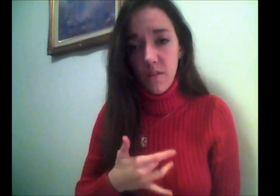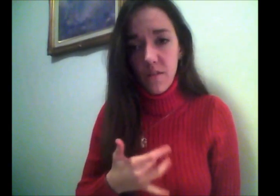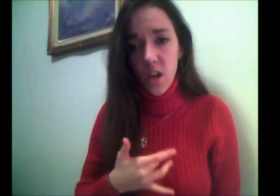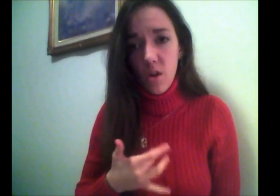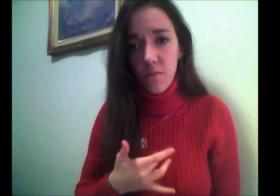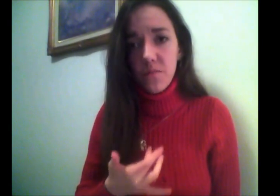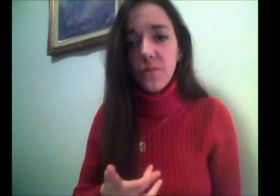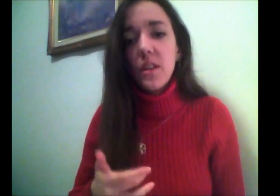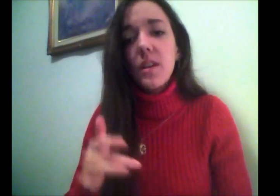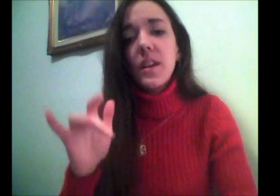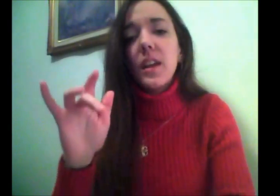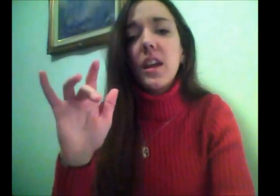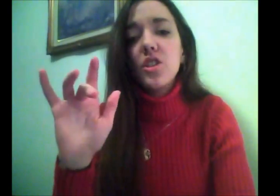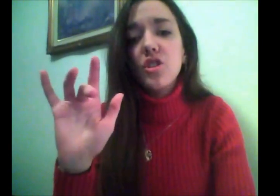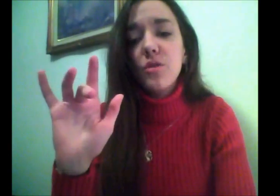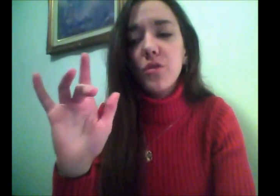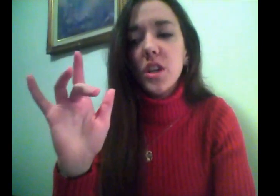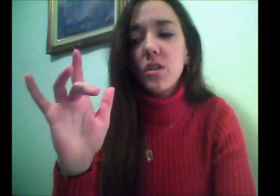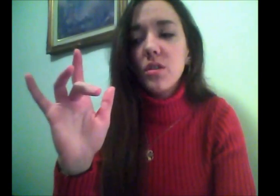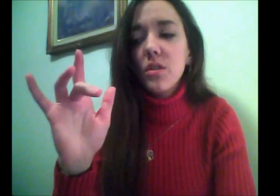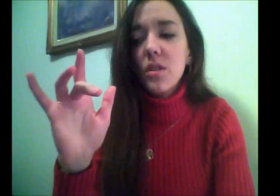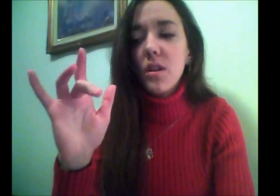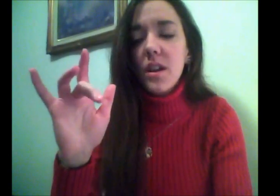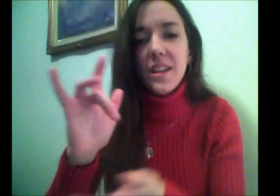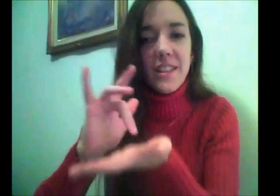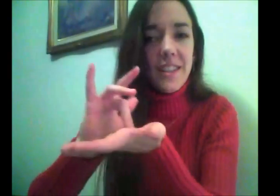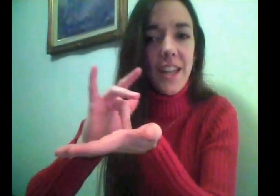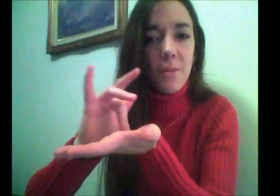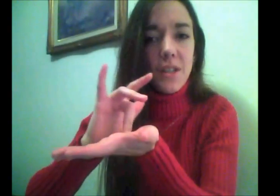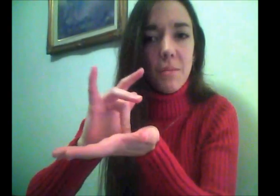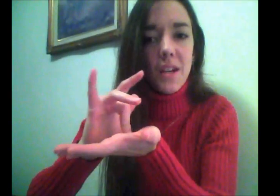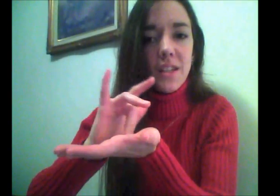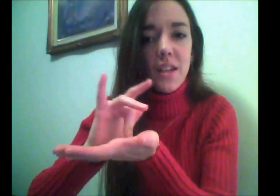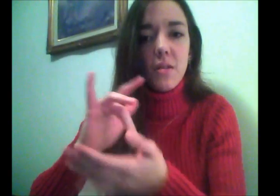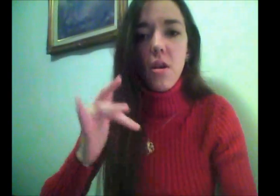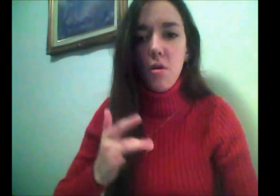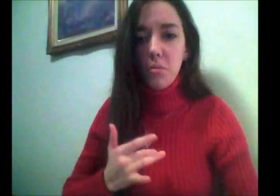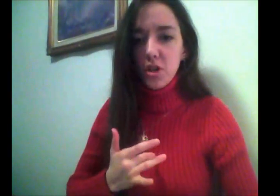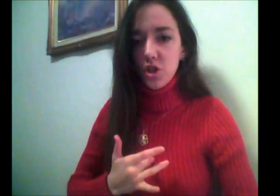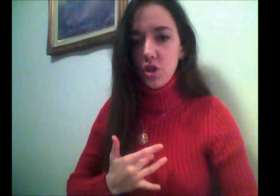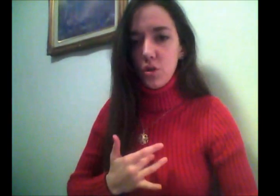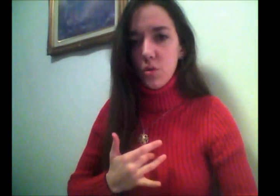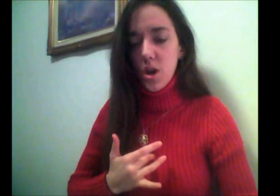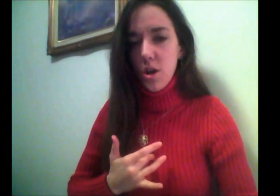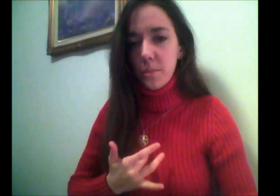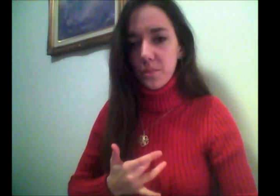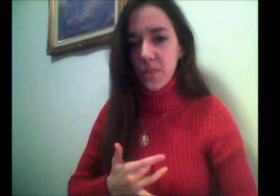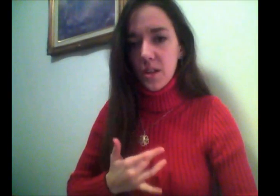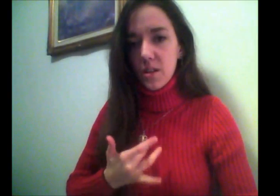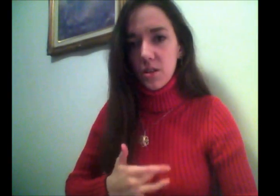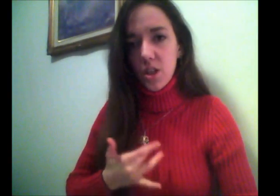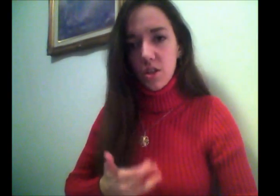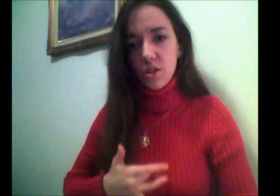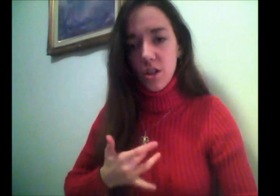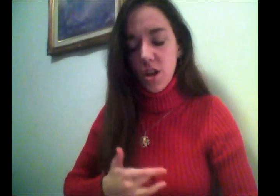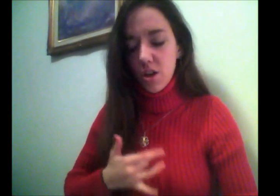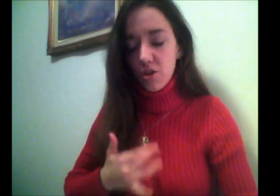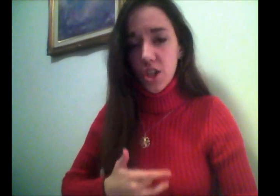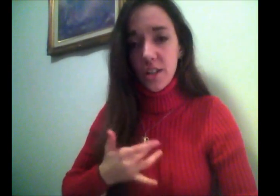Feel. Okay, and to do feel, it's the same as medicine, but you touch your chest